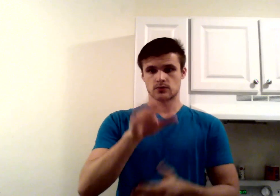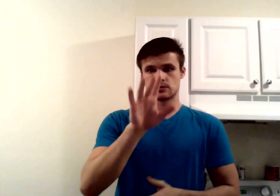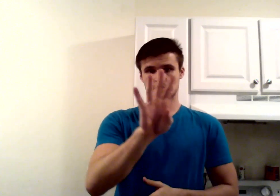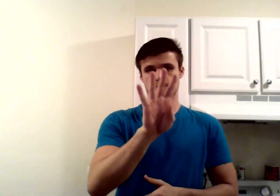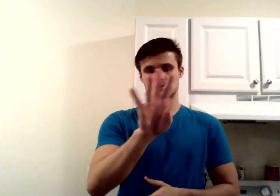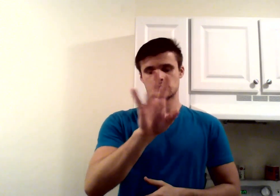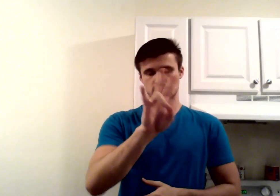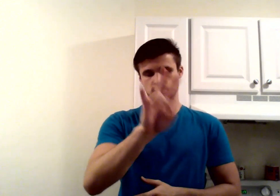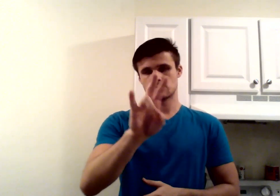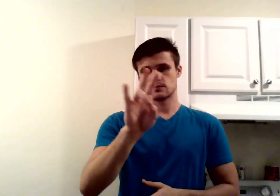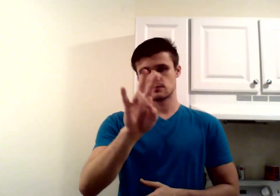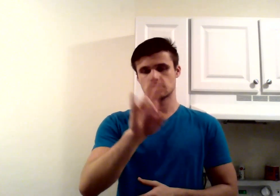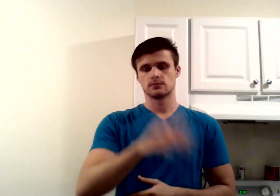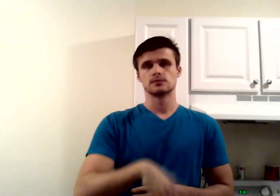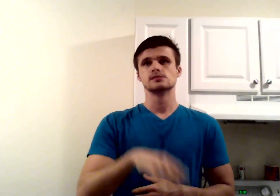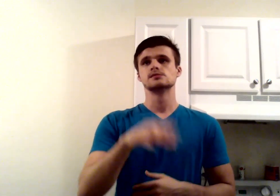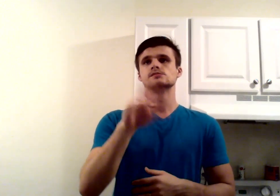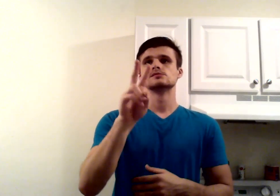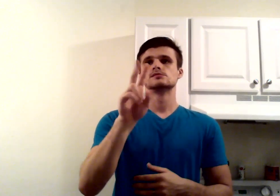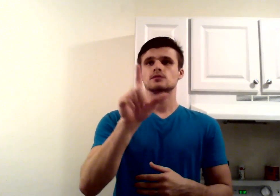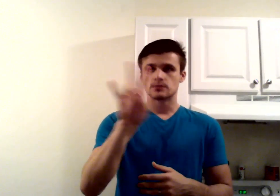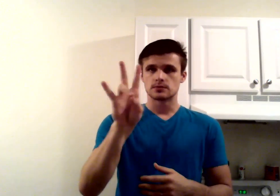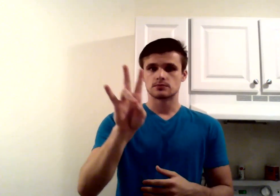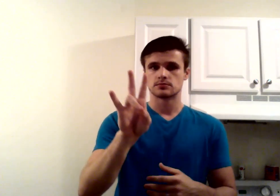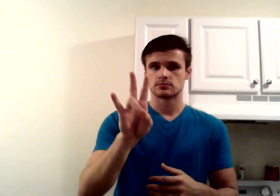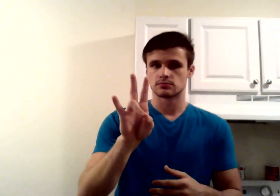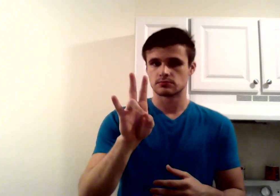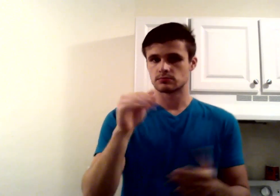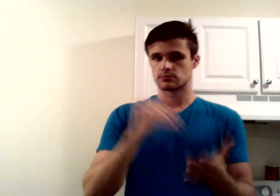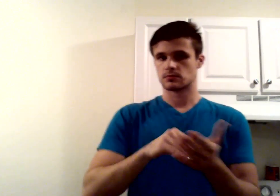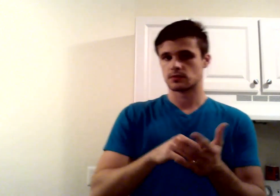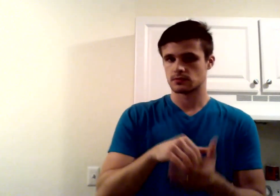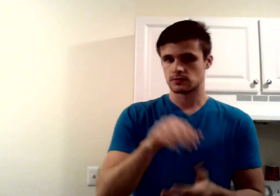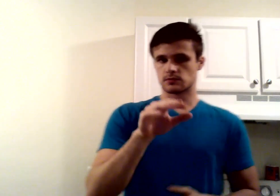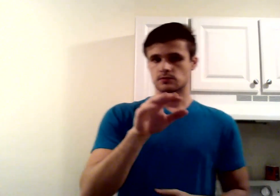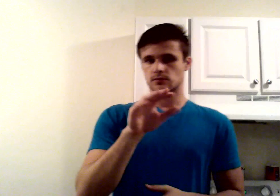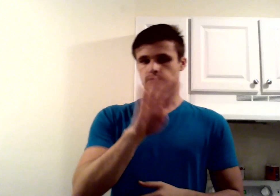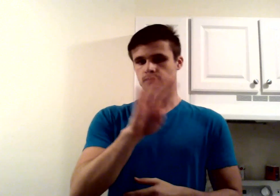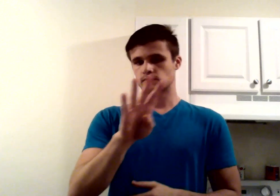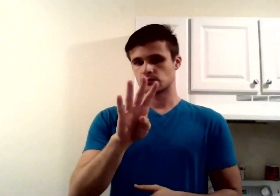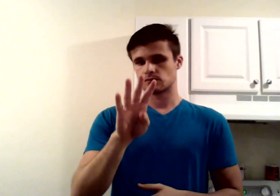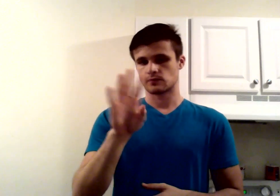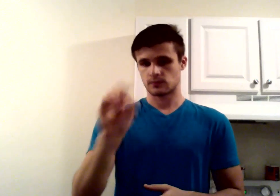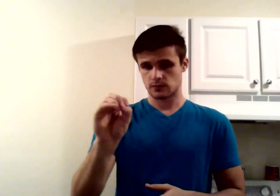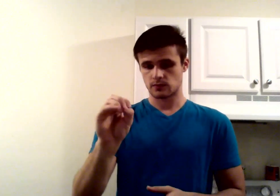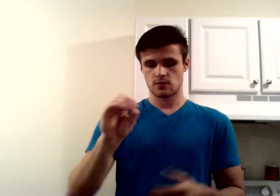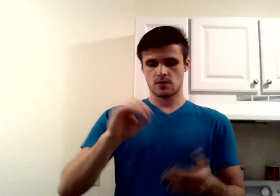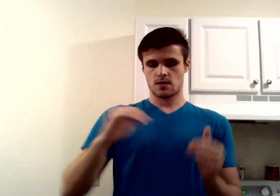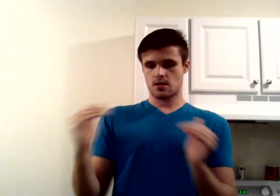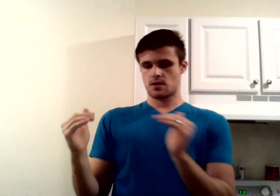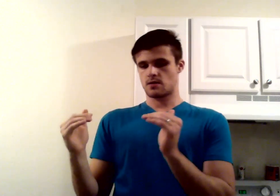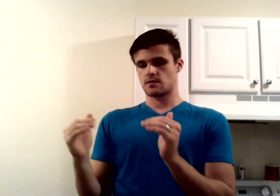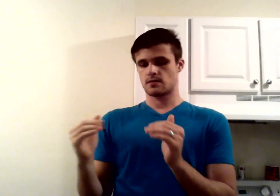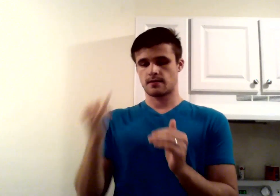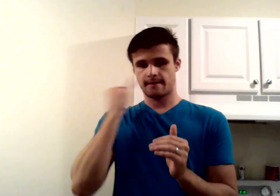I'm going to show you many more cool tricks coming soon. I'm uploading new videos a few times a week, and I want you guys to see these videos. So please subscribe. You can click this